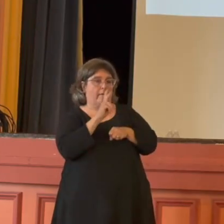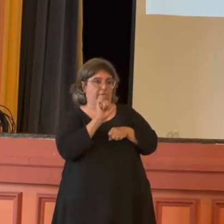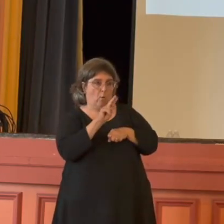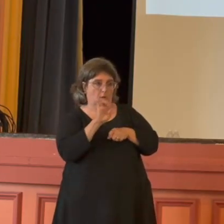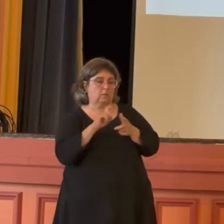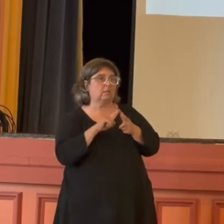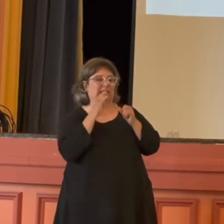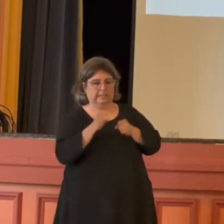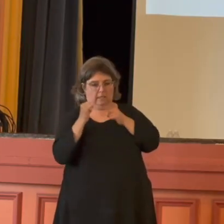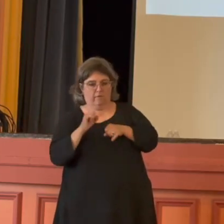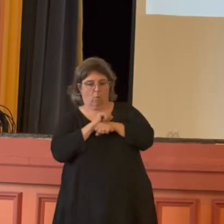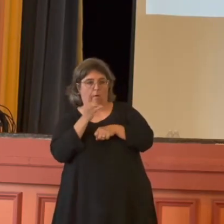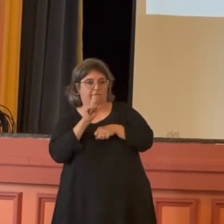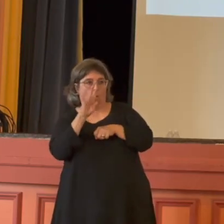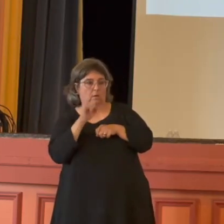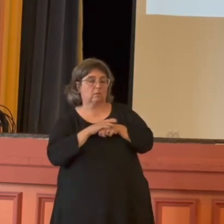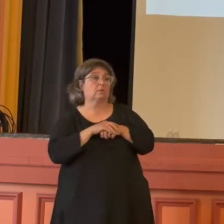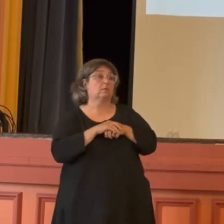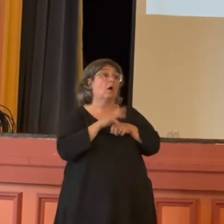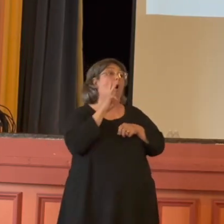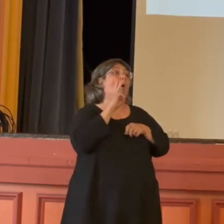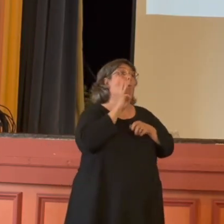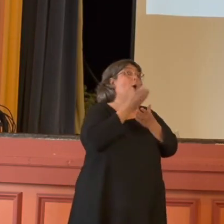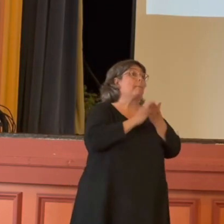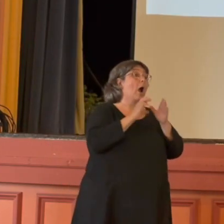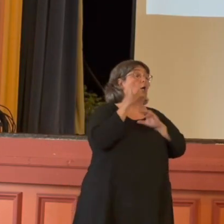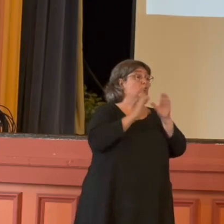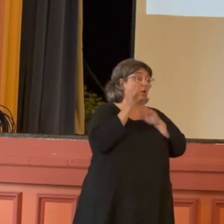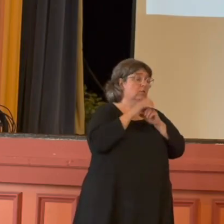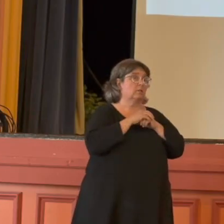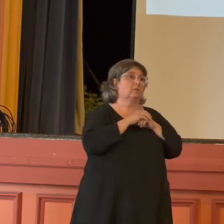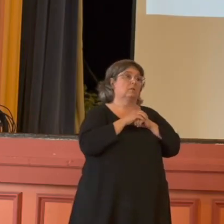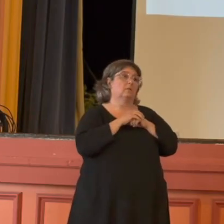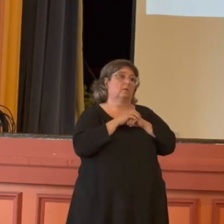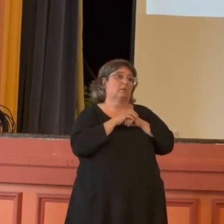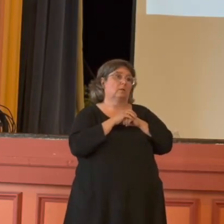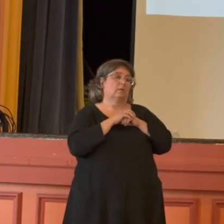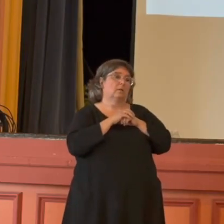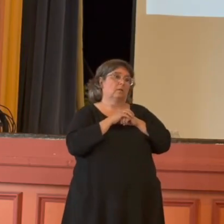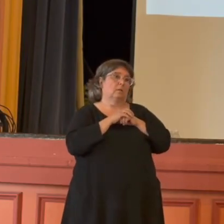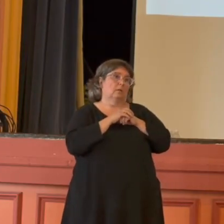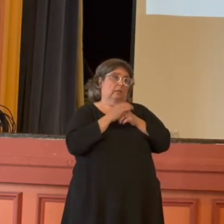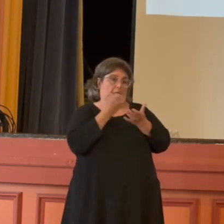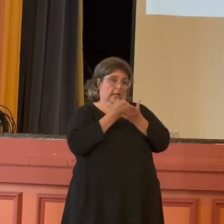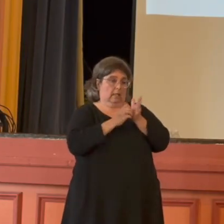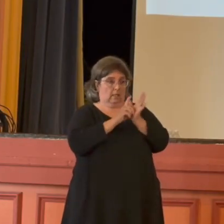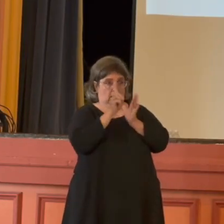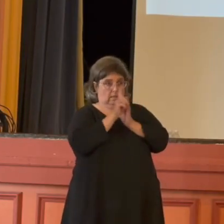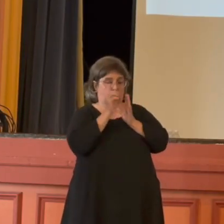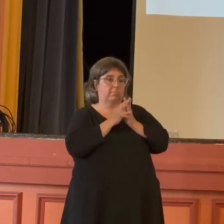workforce, individual workforce on the water sector and construction side, um, uh, economic